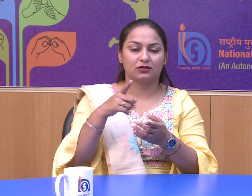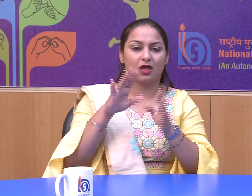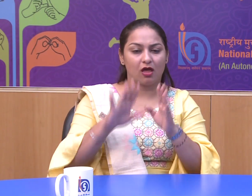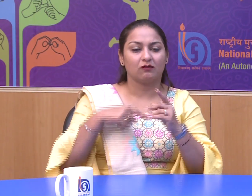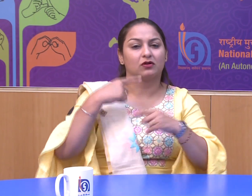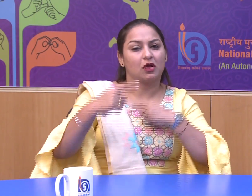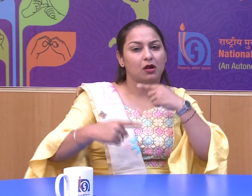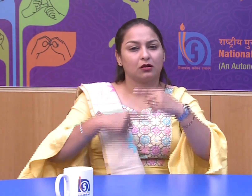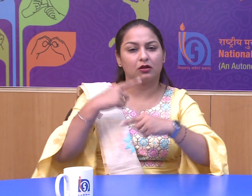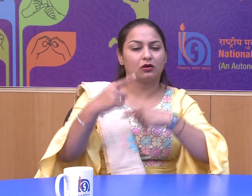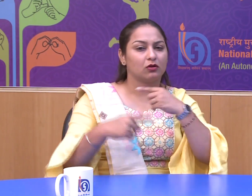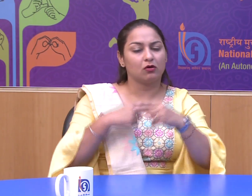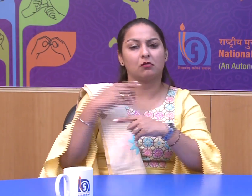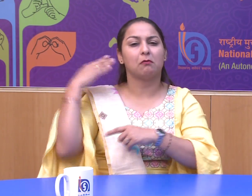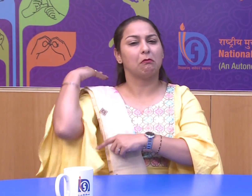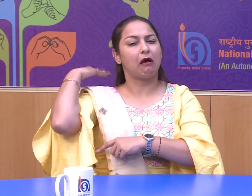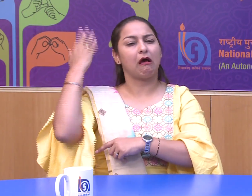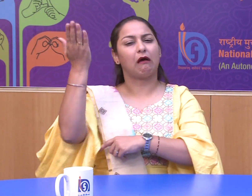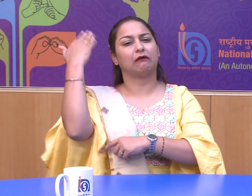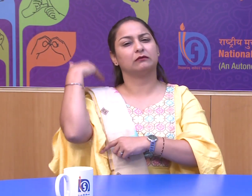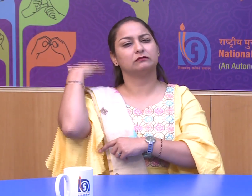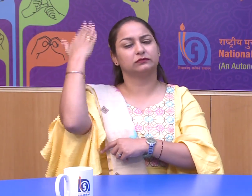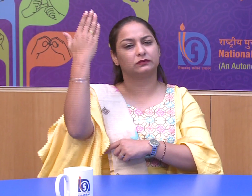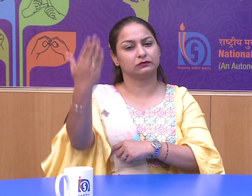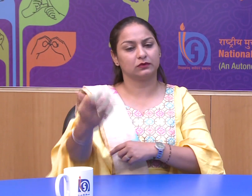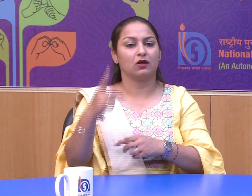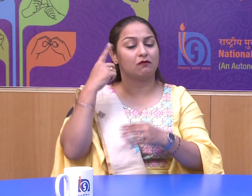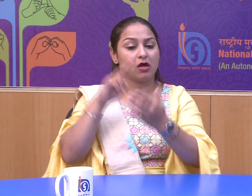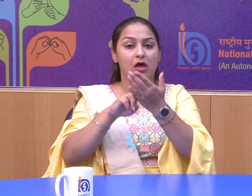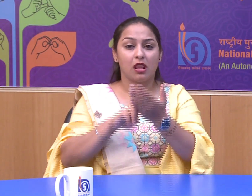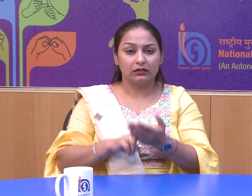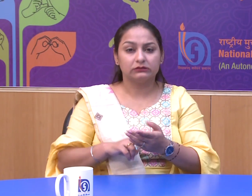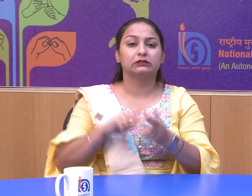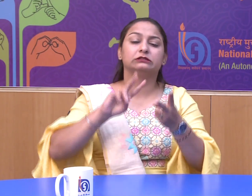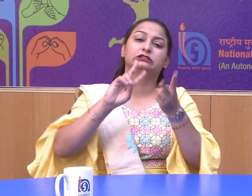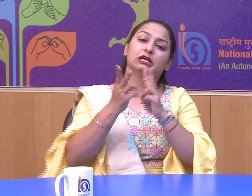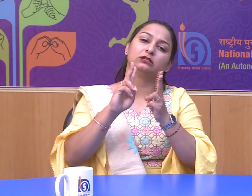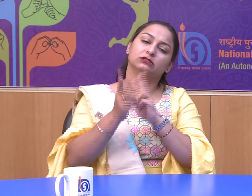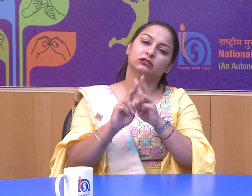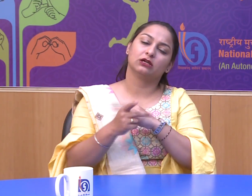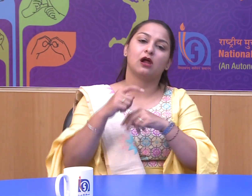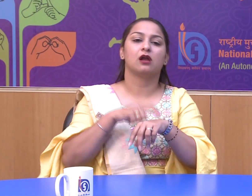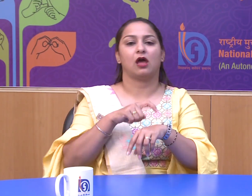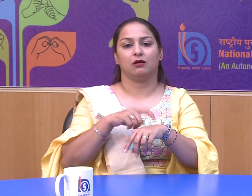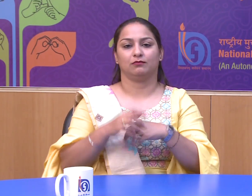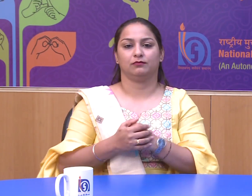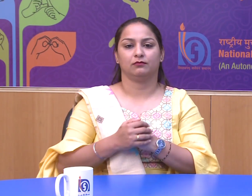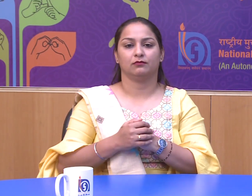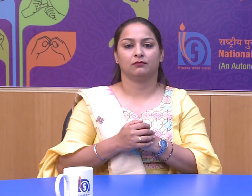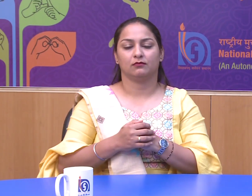continued from the past with necessary changes in keeping with time. The